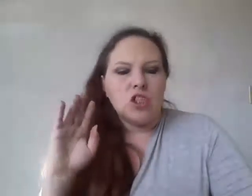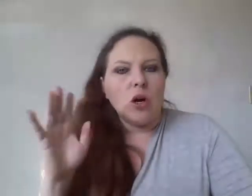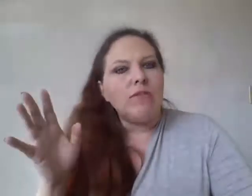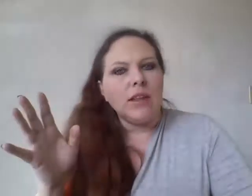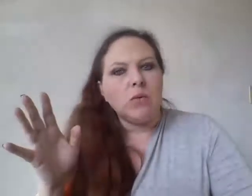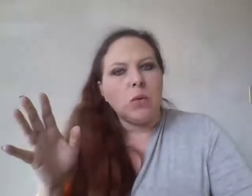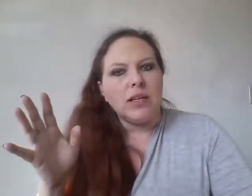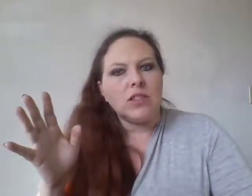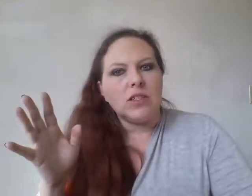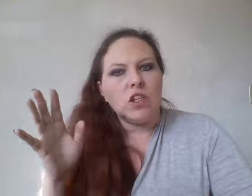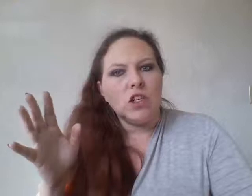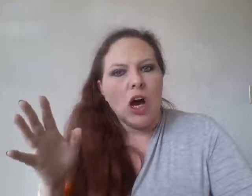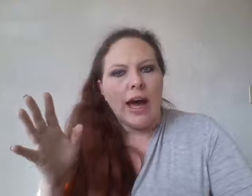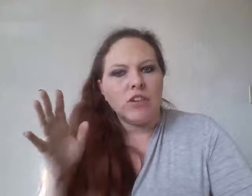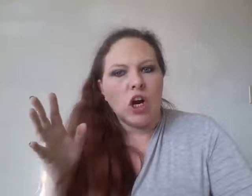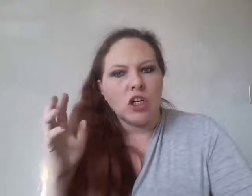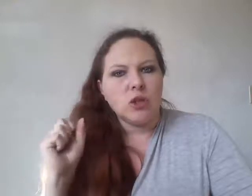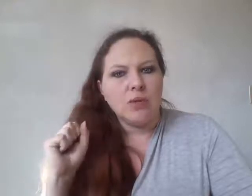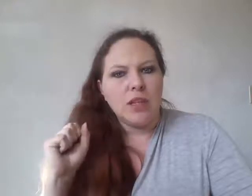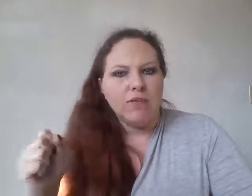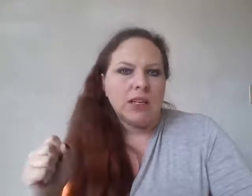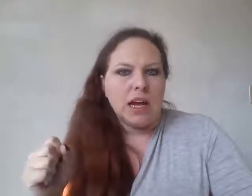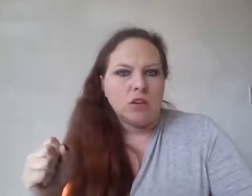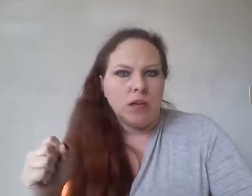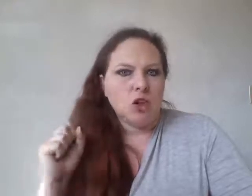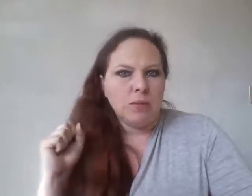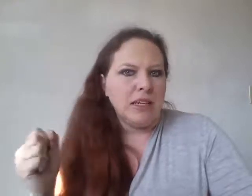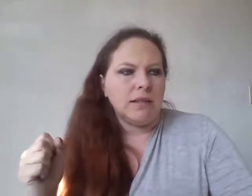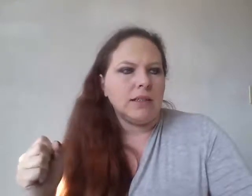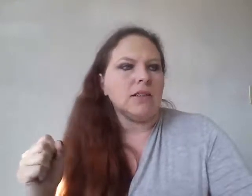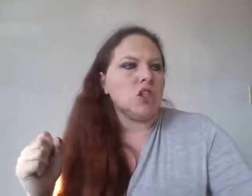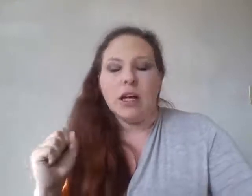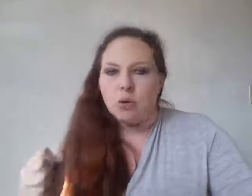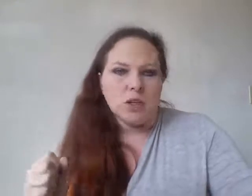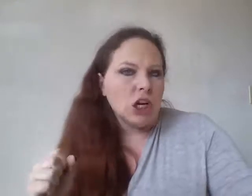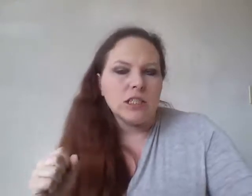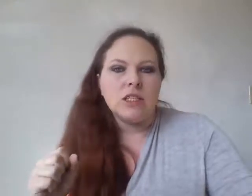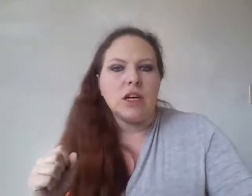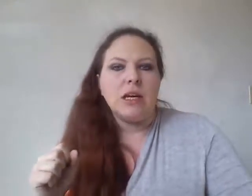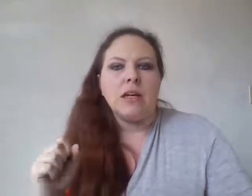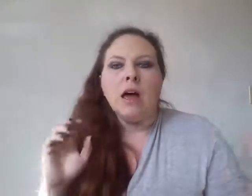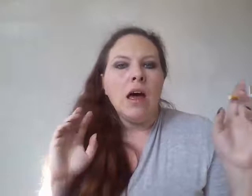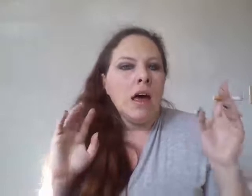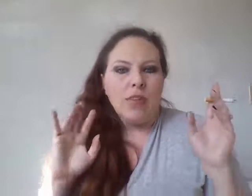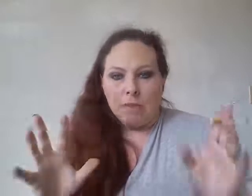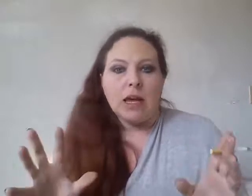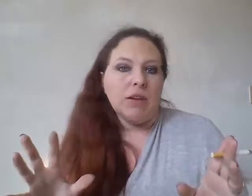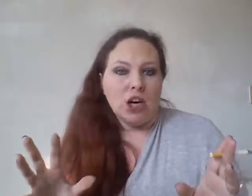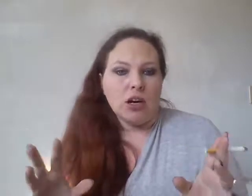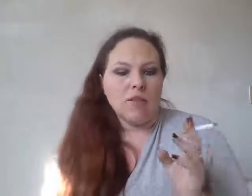Jody finally requests to not have to talk to the investigators anymore. She basically tells the jail, I don't want to talk to these gentlemen. They're making me very